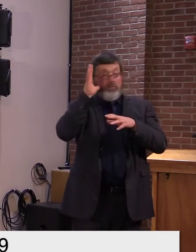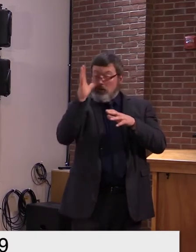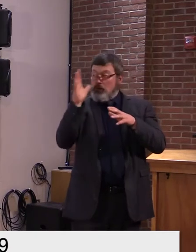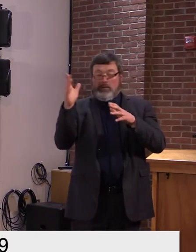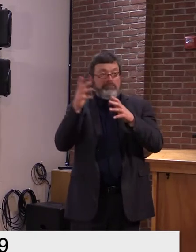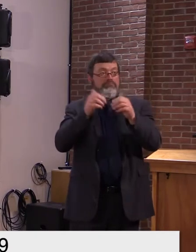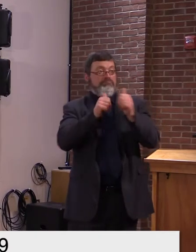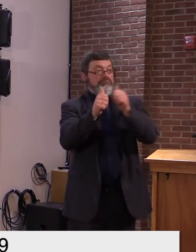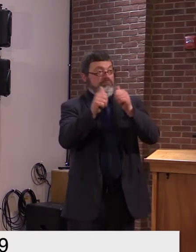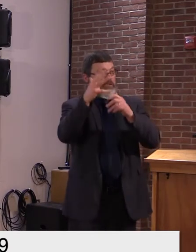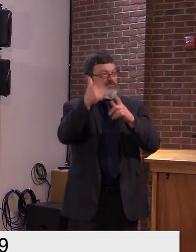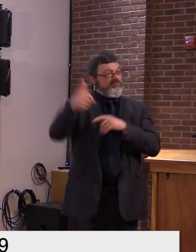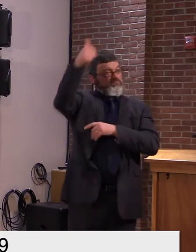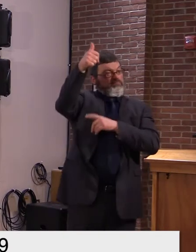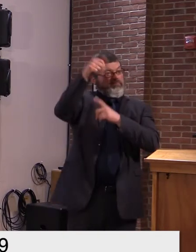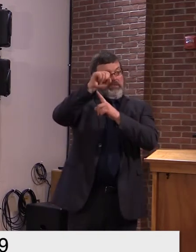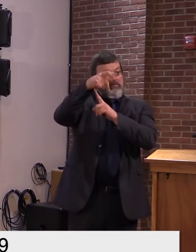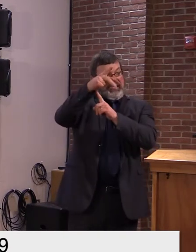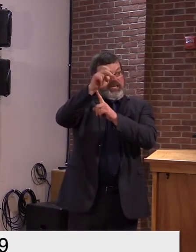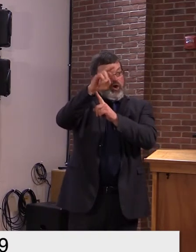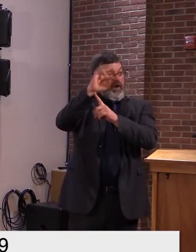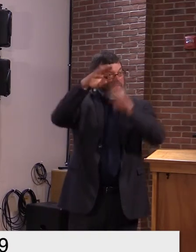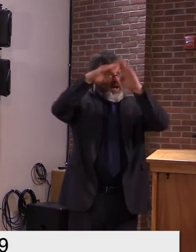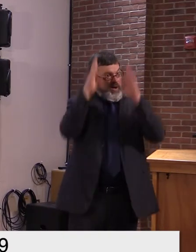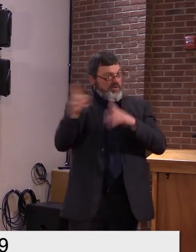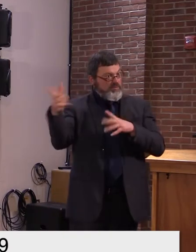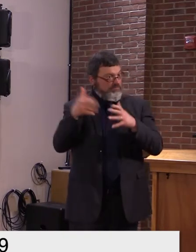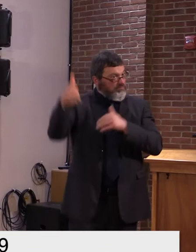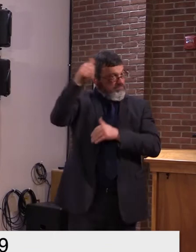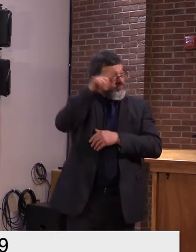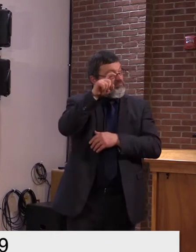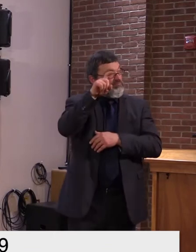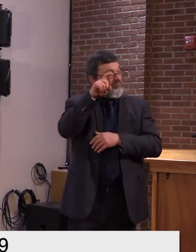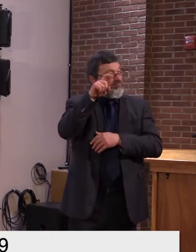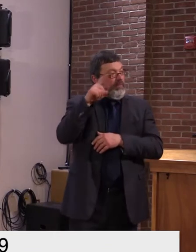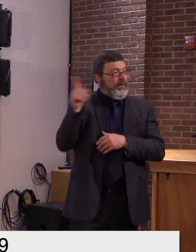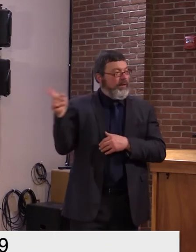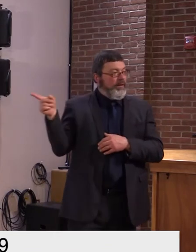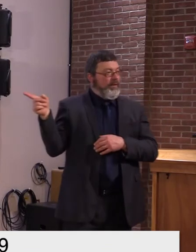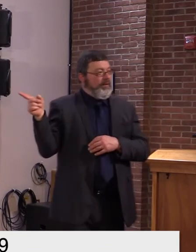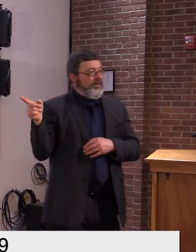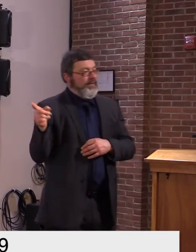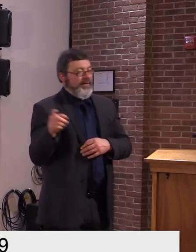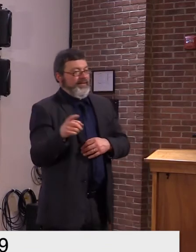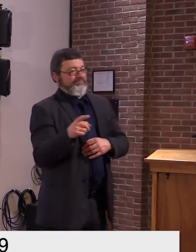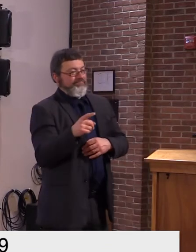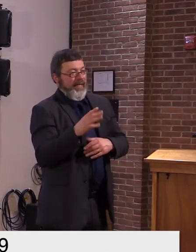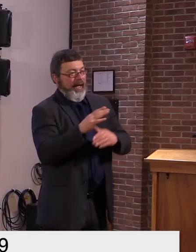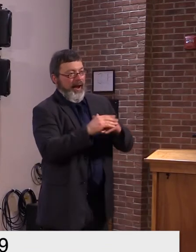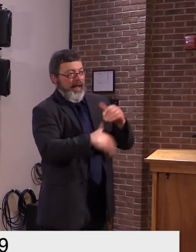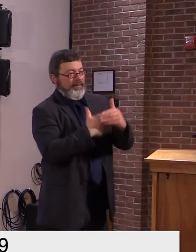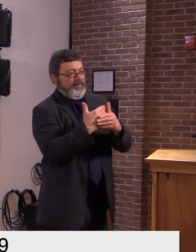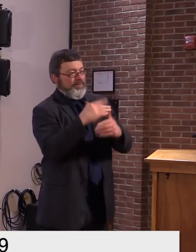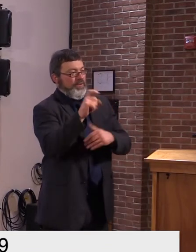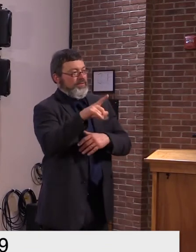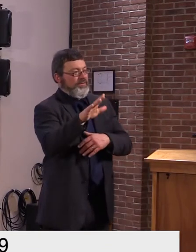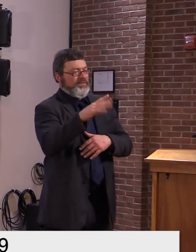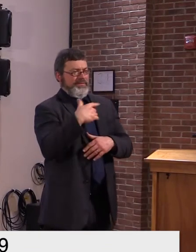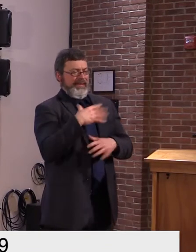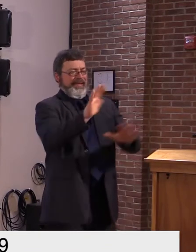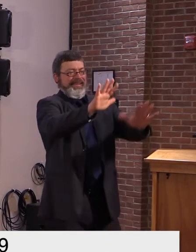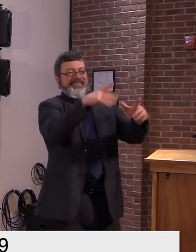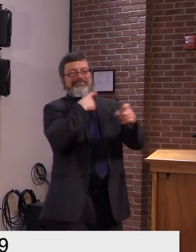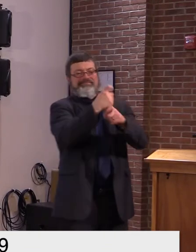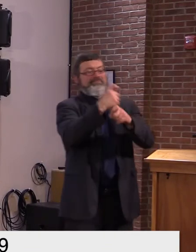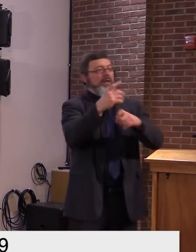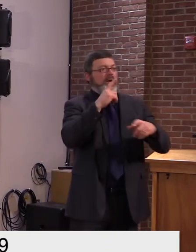Next question. I don't have any plans to do that. But, you know, you make a point, Mike. We're not going to get